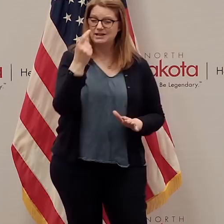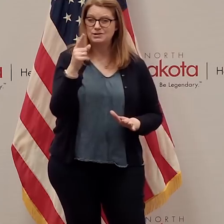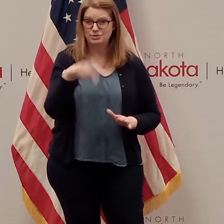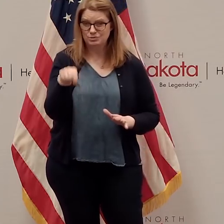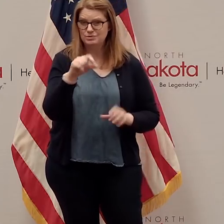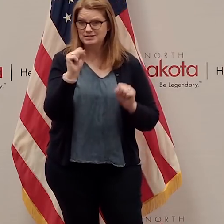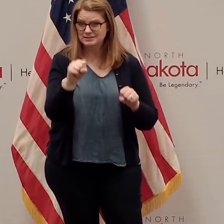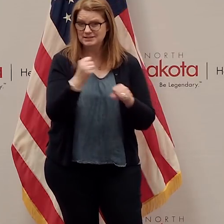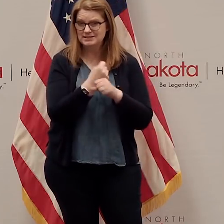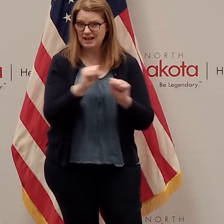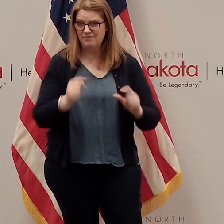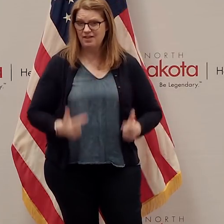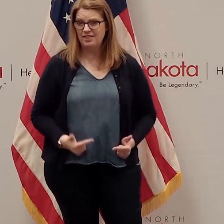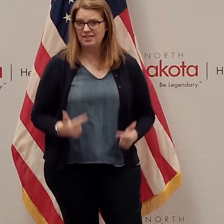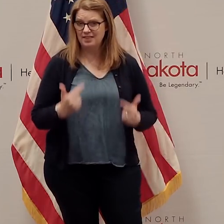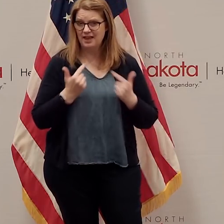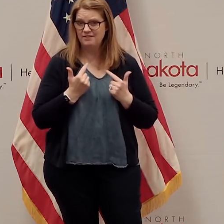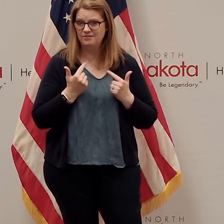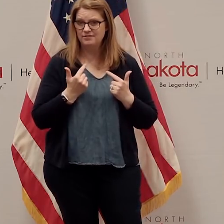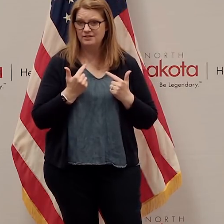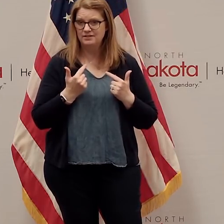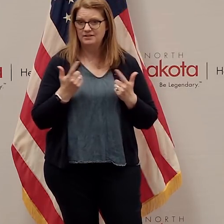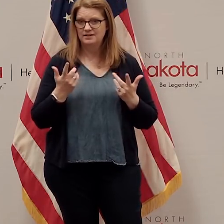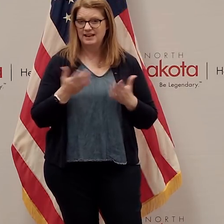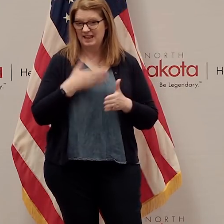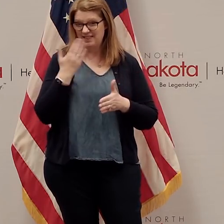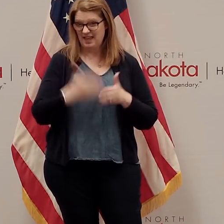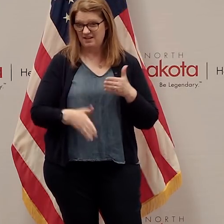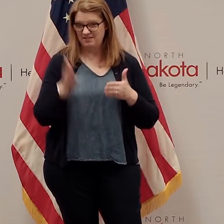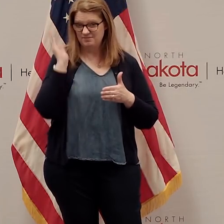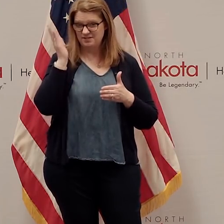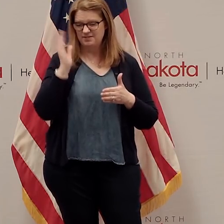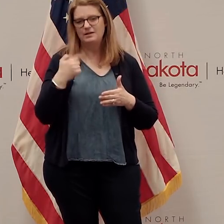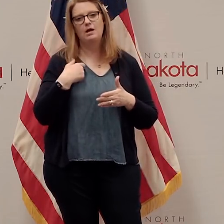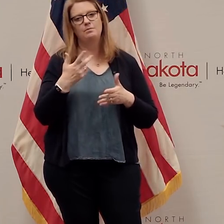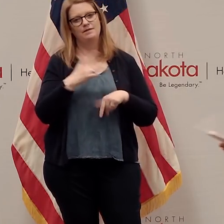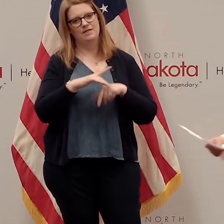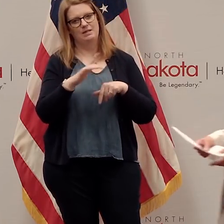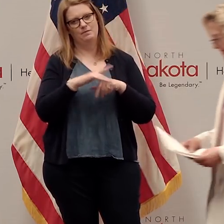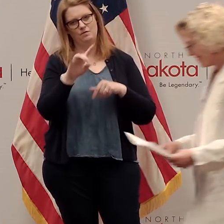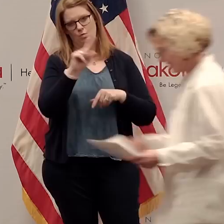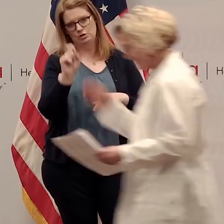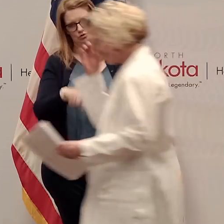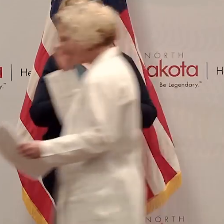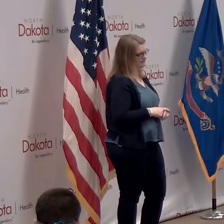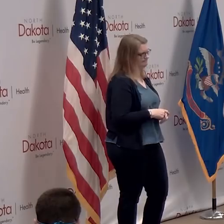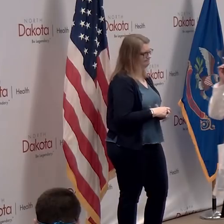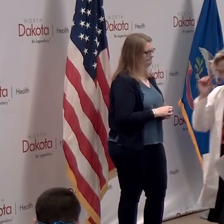life. I'll be available for questions at the end of this. Thank you.